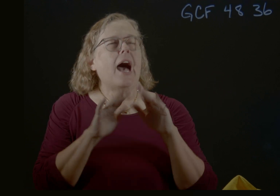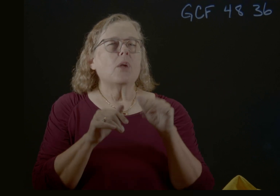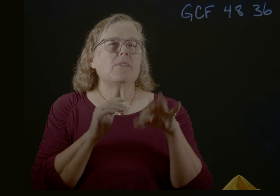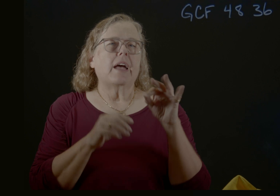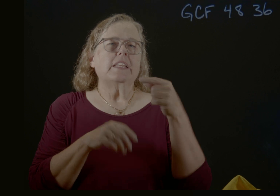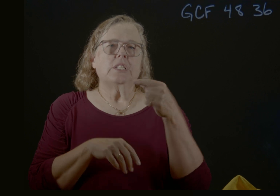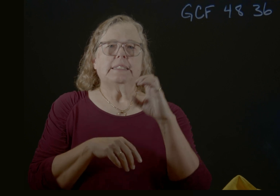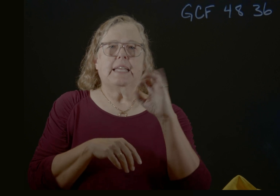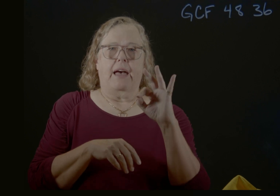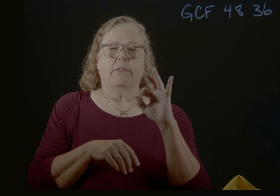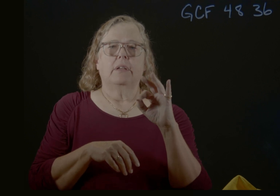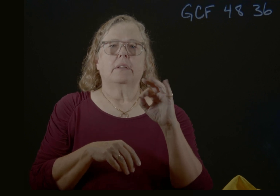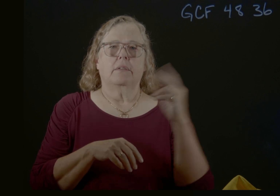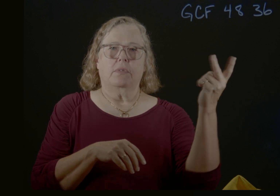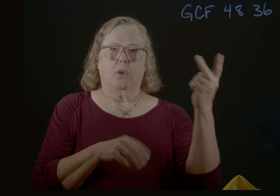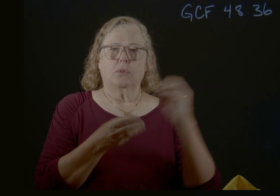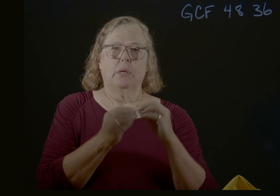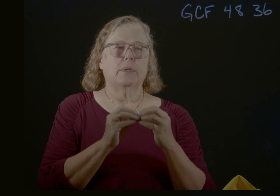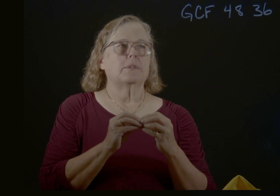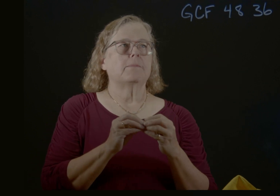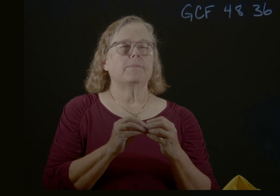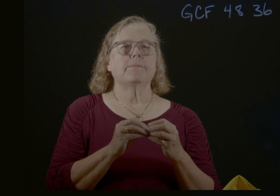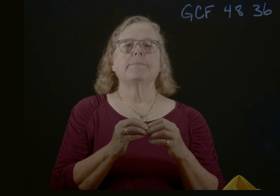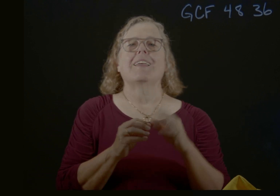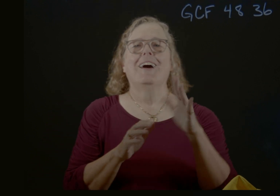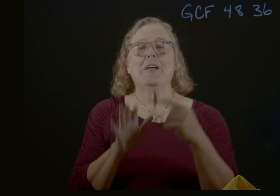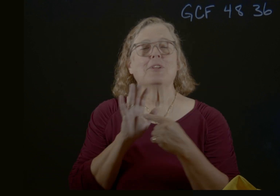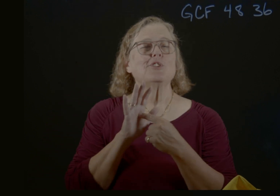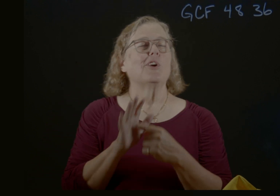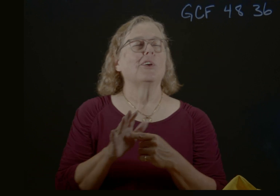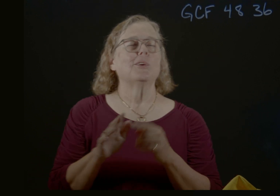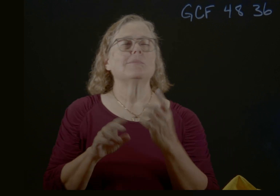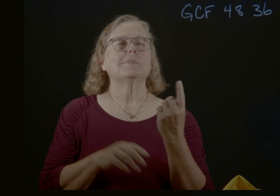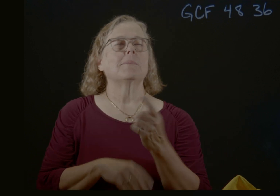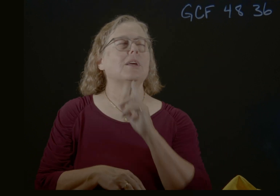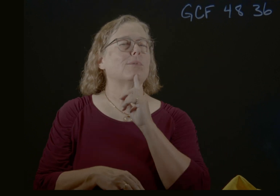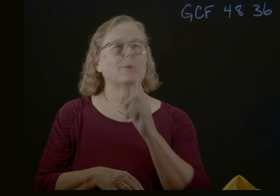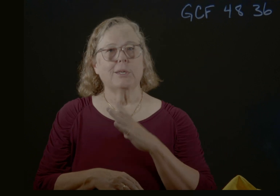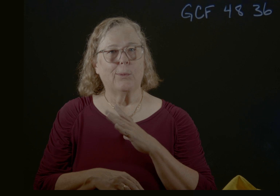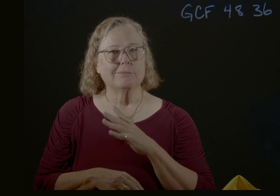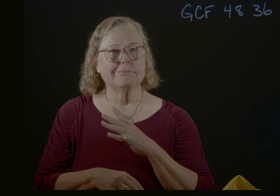How would we find the GCF of these two bigger numbers? I'm going to show you a super cool way,